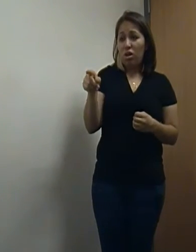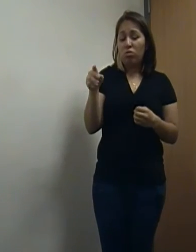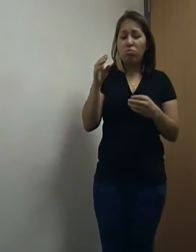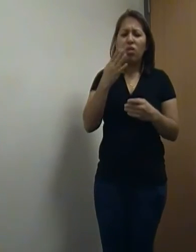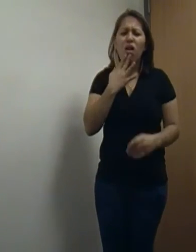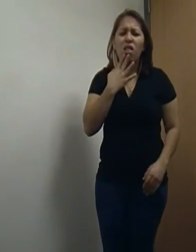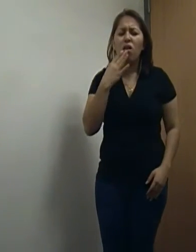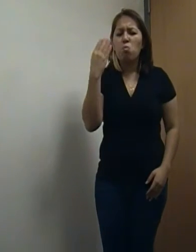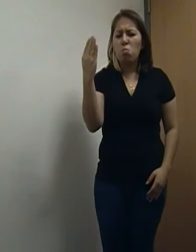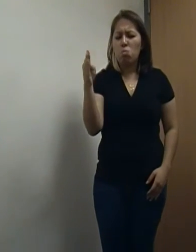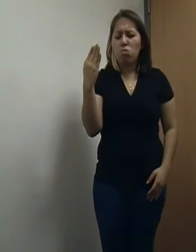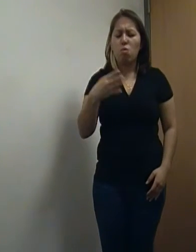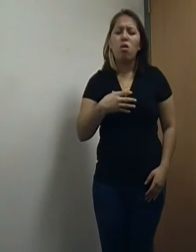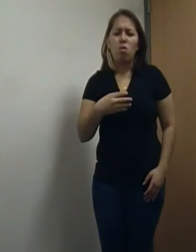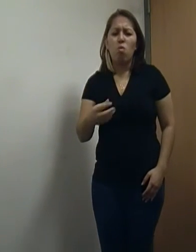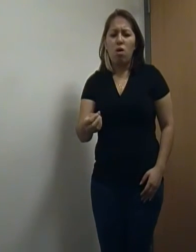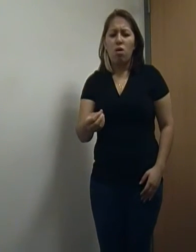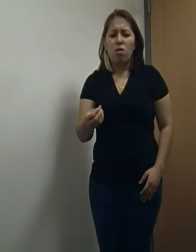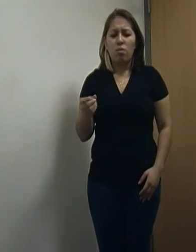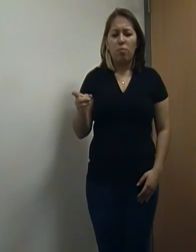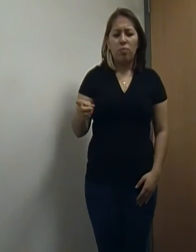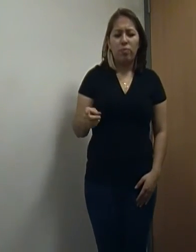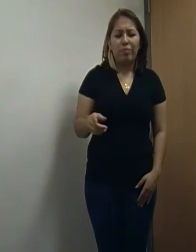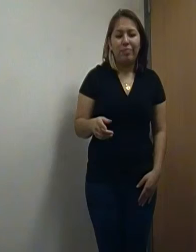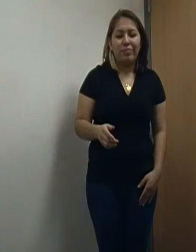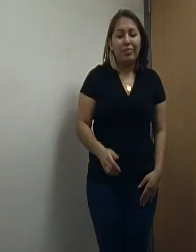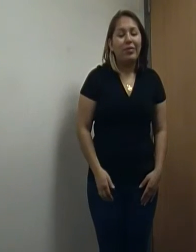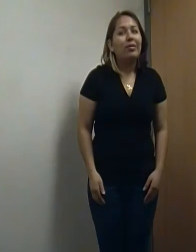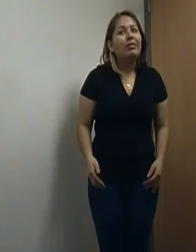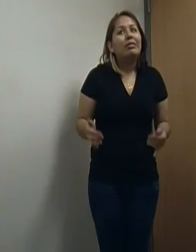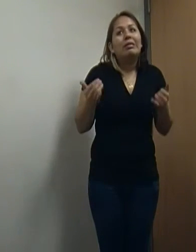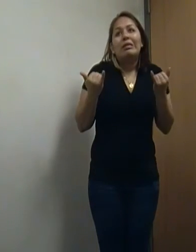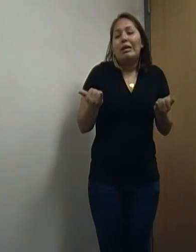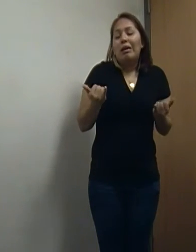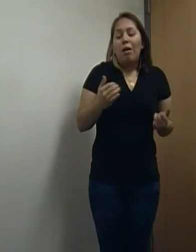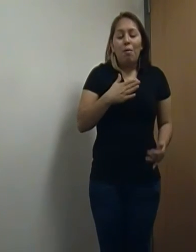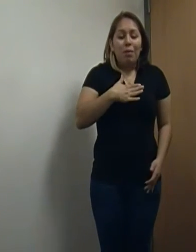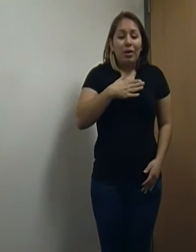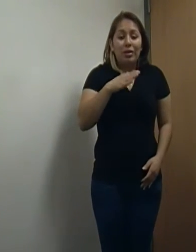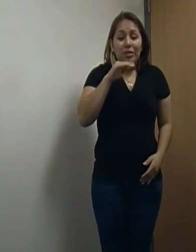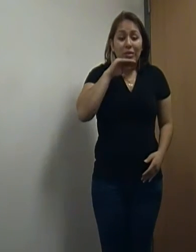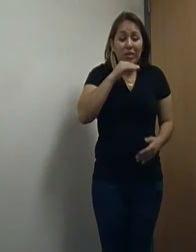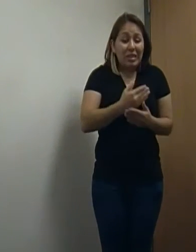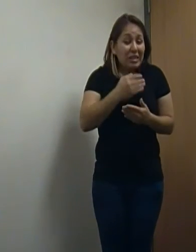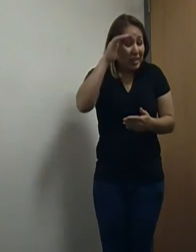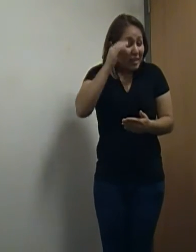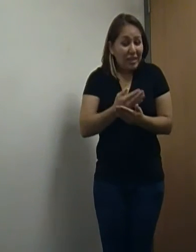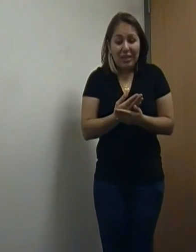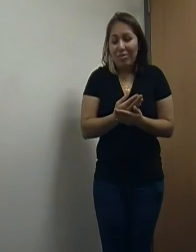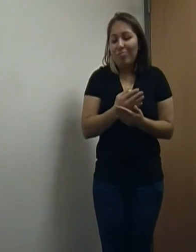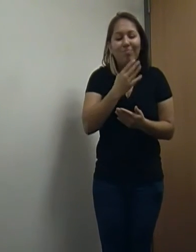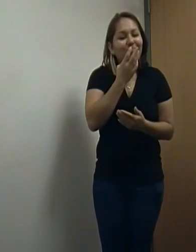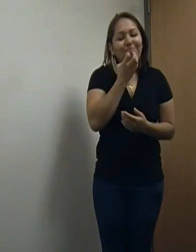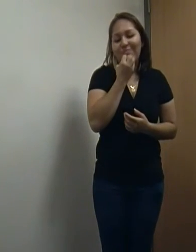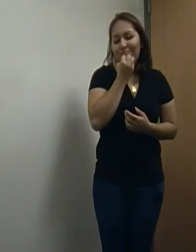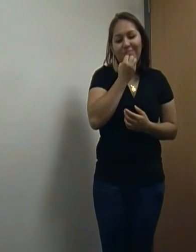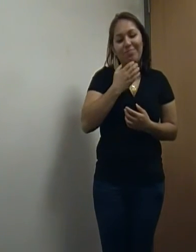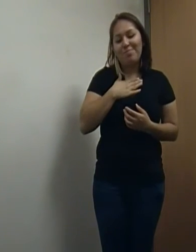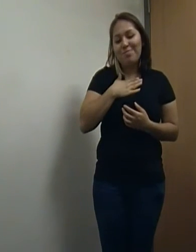Now today, my children just don't appreciate many of my antiques, but I hope that one day they will,